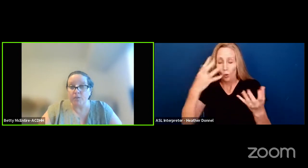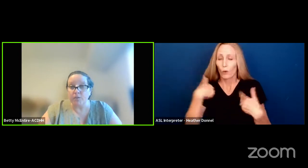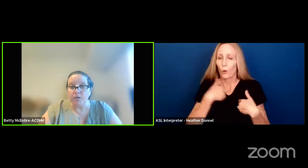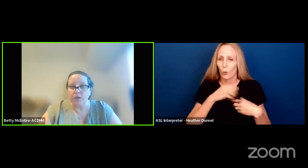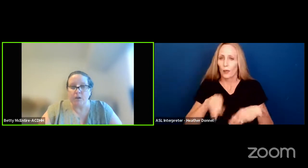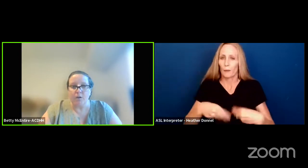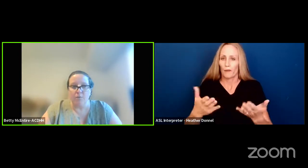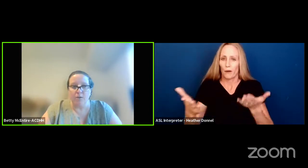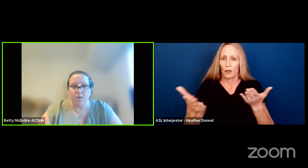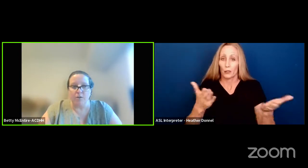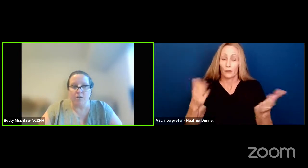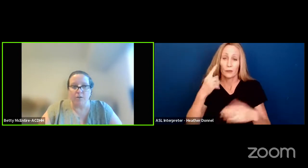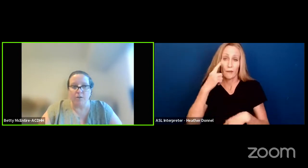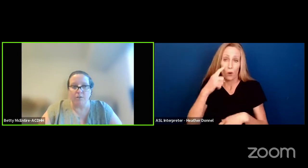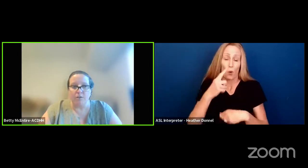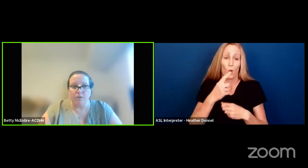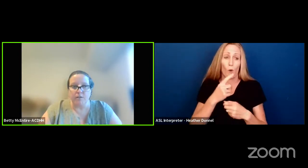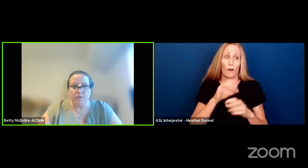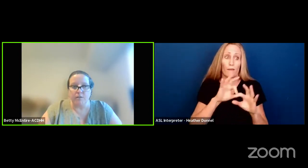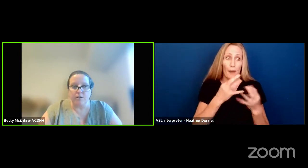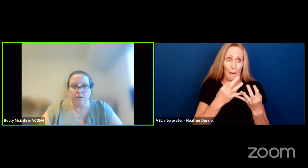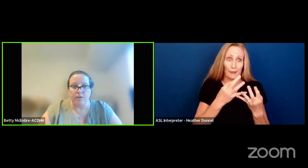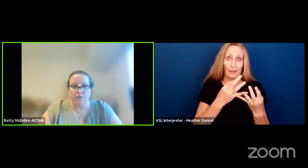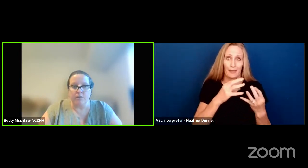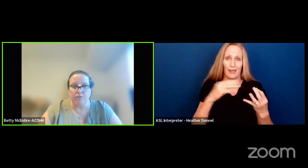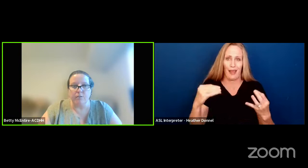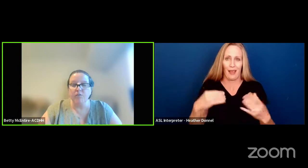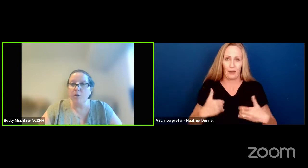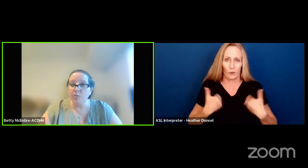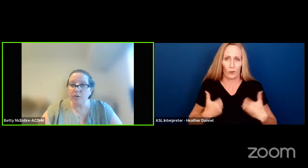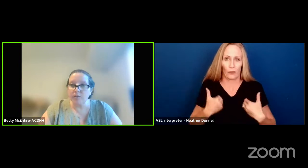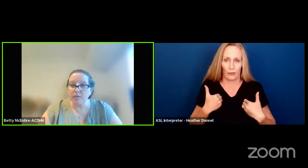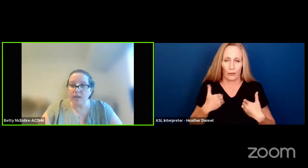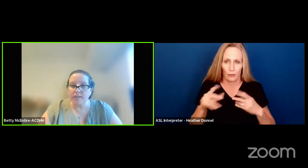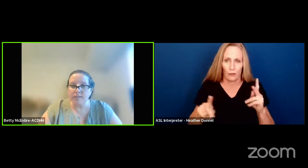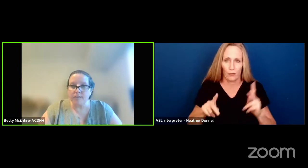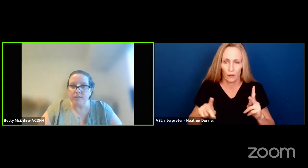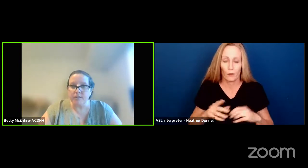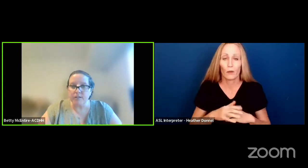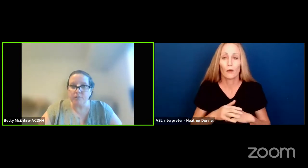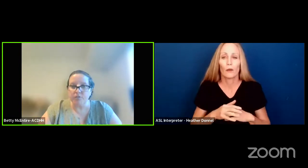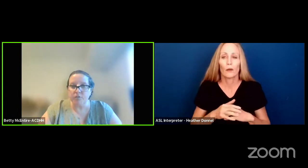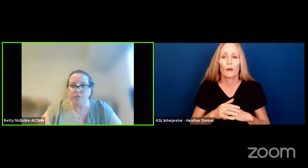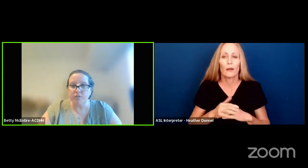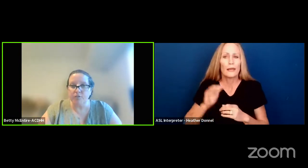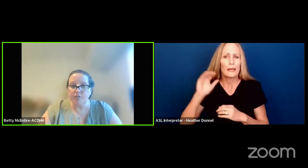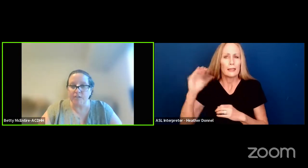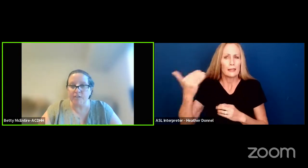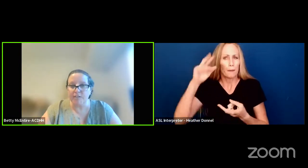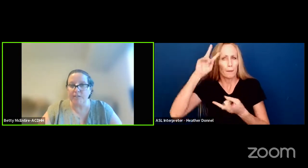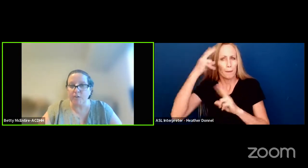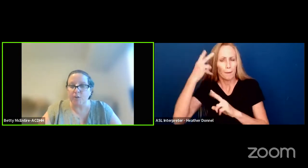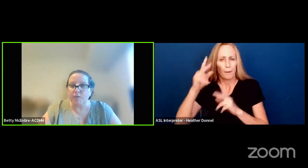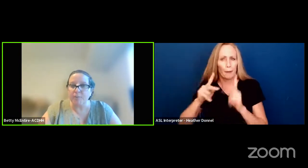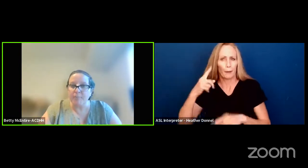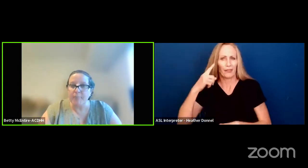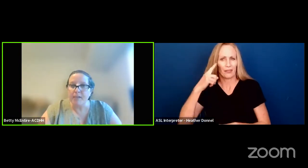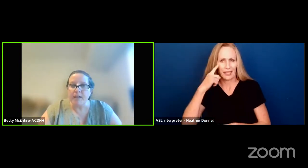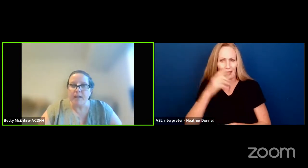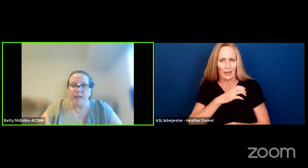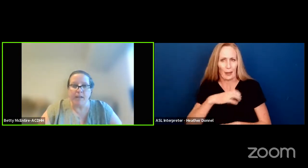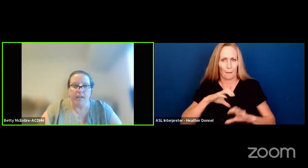and youth. There is this misnomer that the commission only serves 18 and